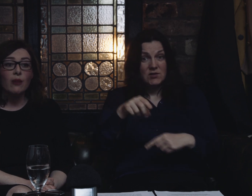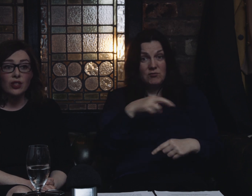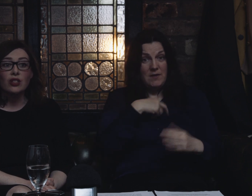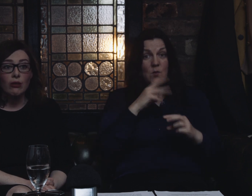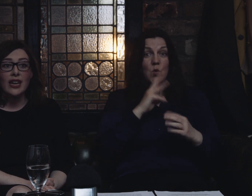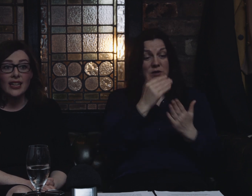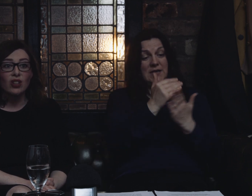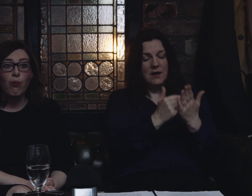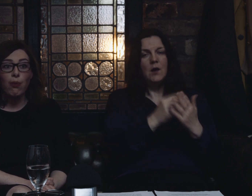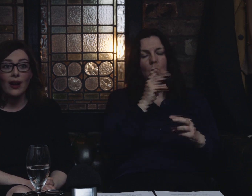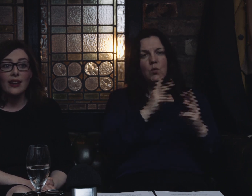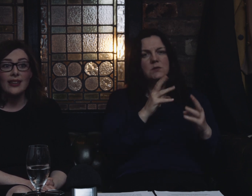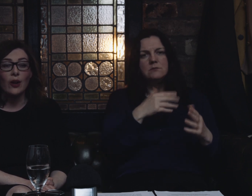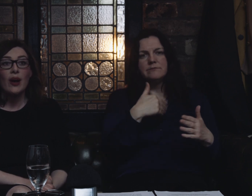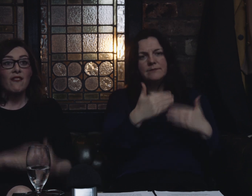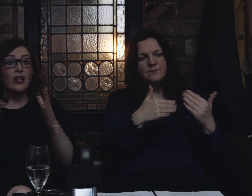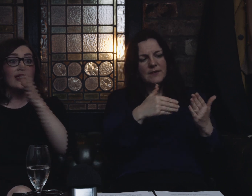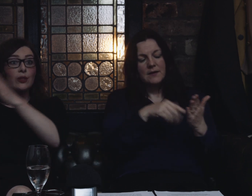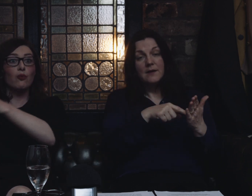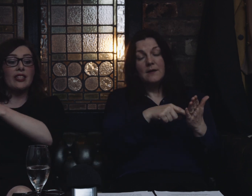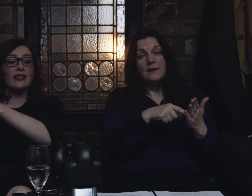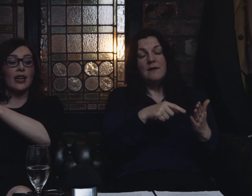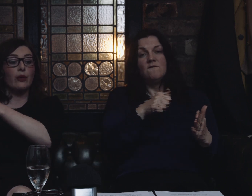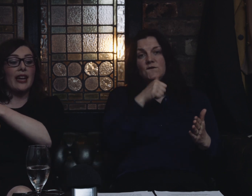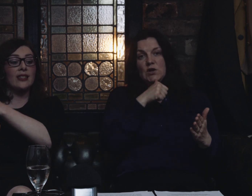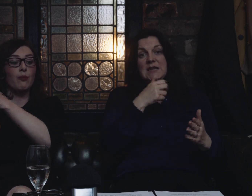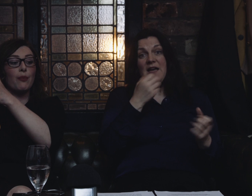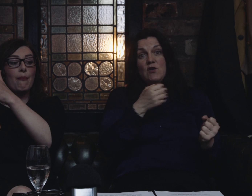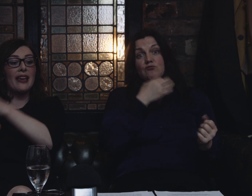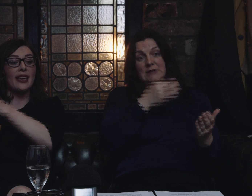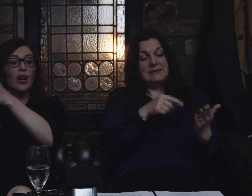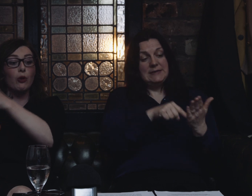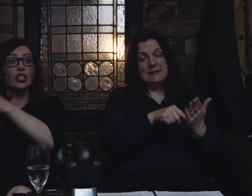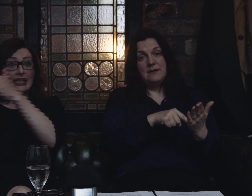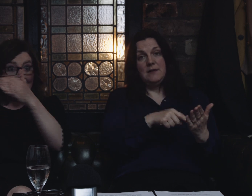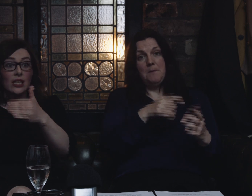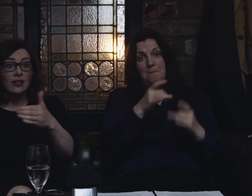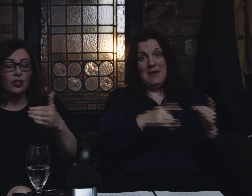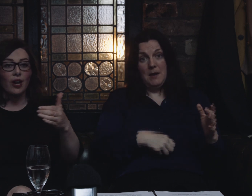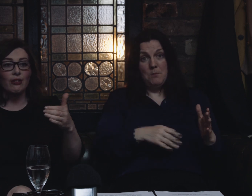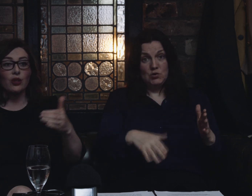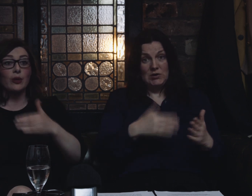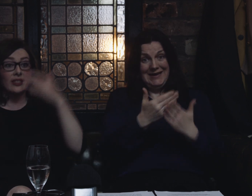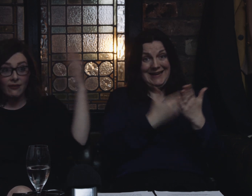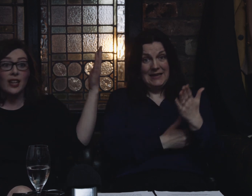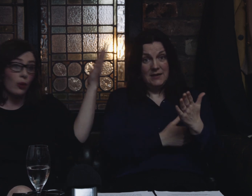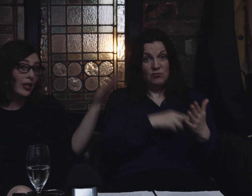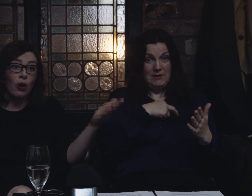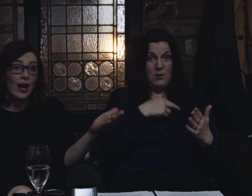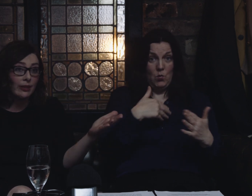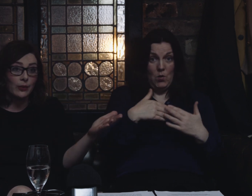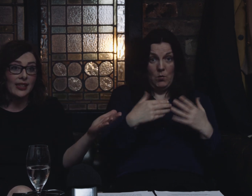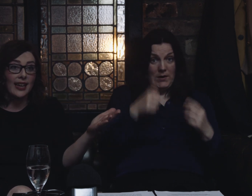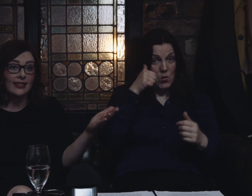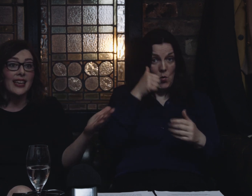that was there was just going to end up, first there was a risk that it would end up making abortion legal under Irish law, which is in fact what we